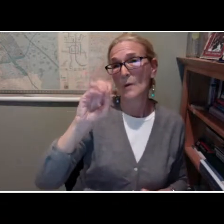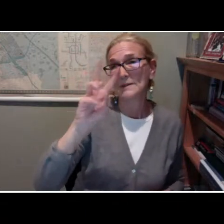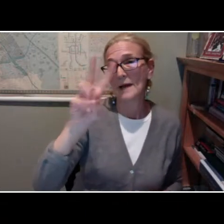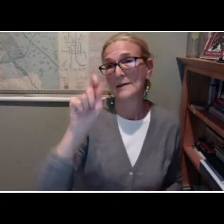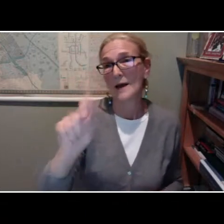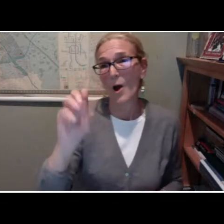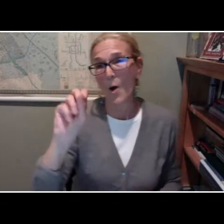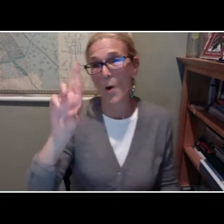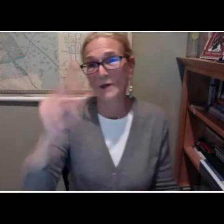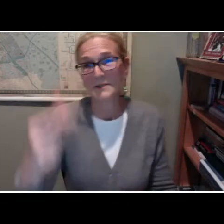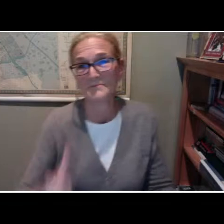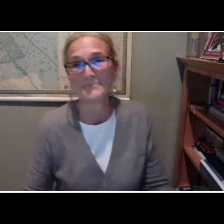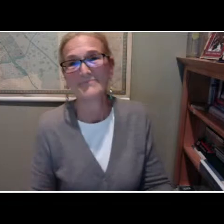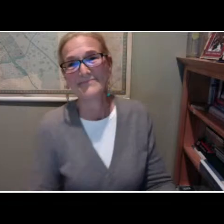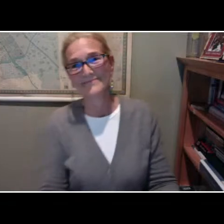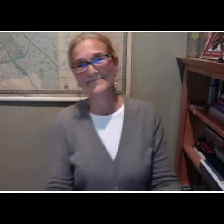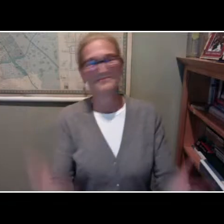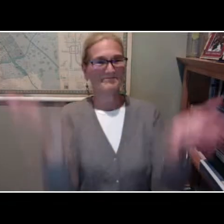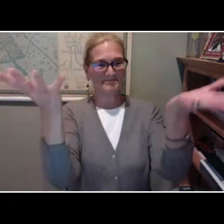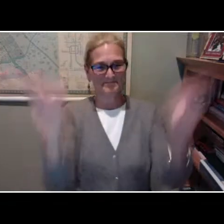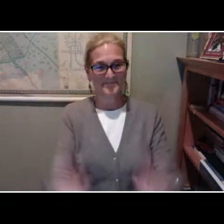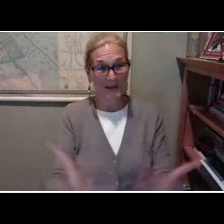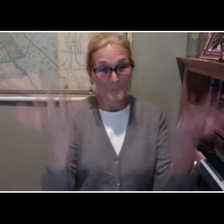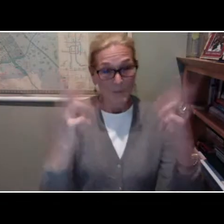me, please email me at